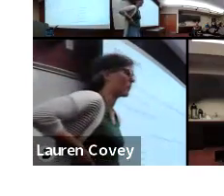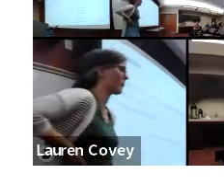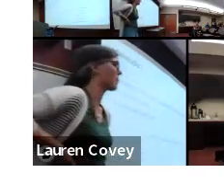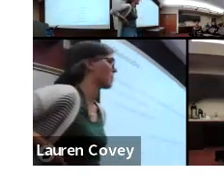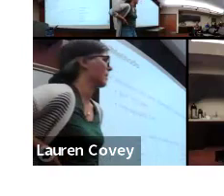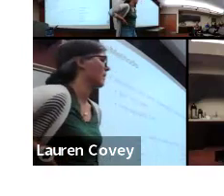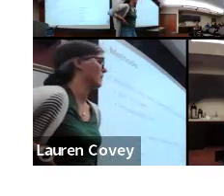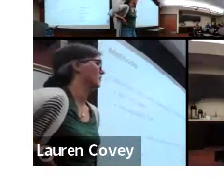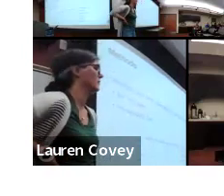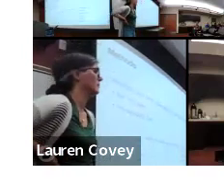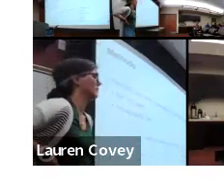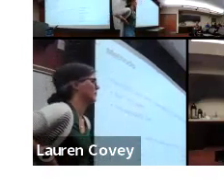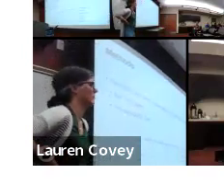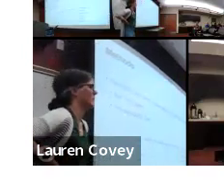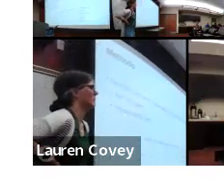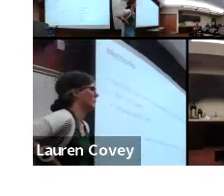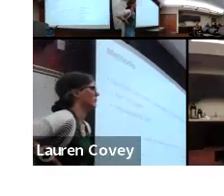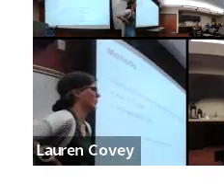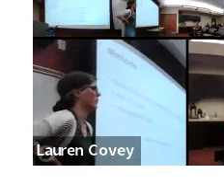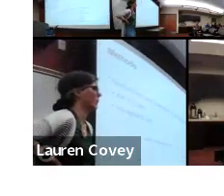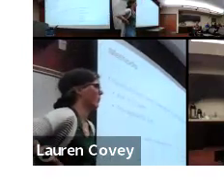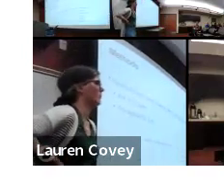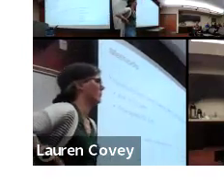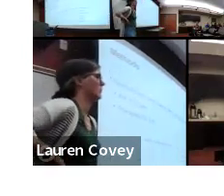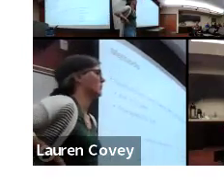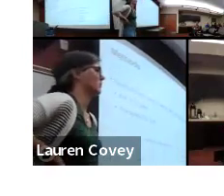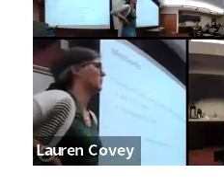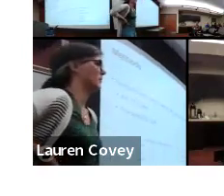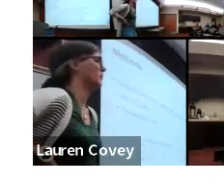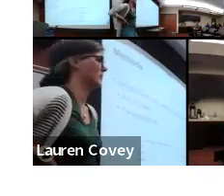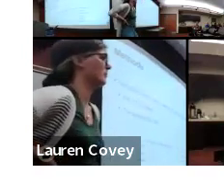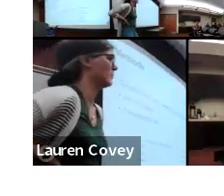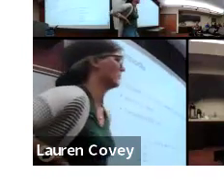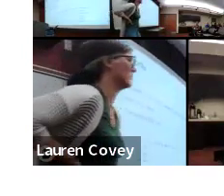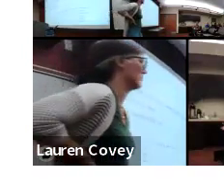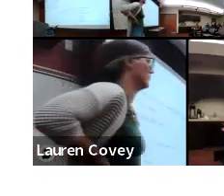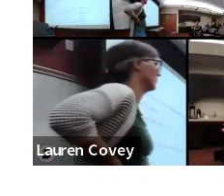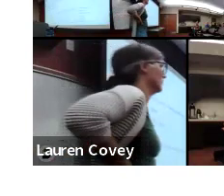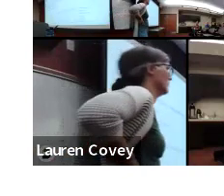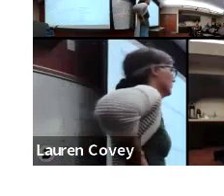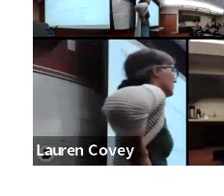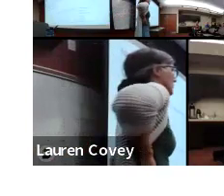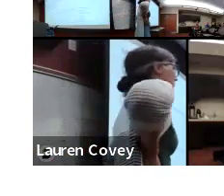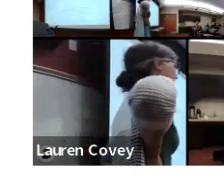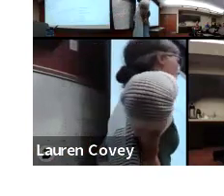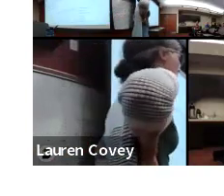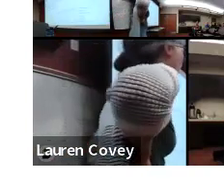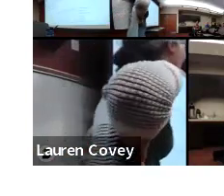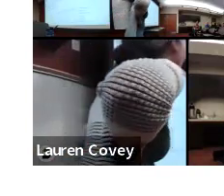we also know that, like, in spoken interaction, like, that people use full noun phrases in subsequent